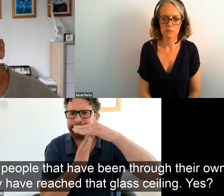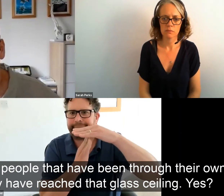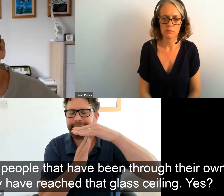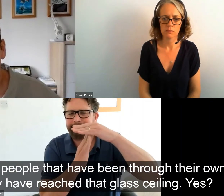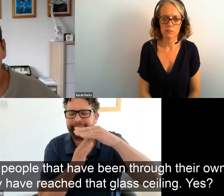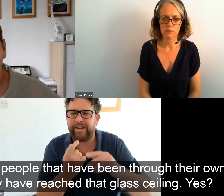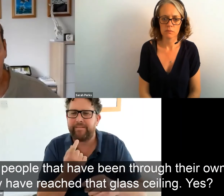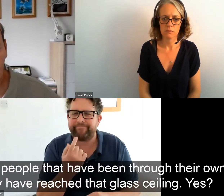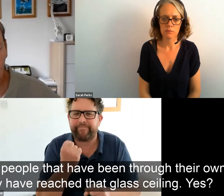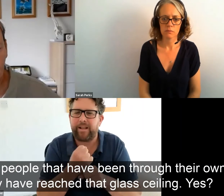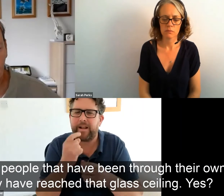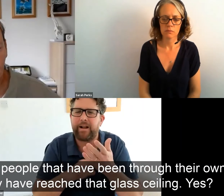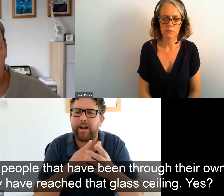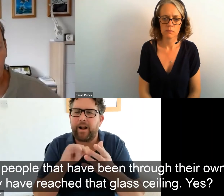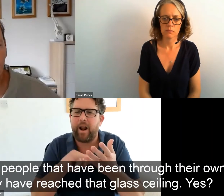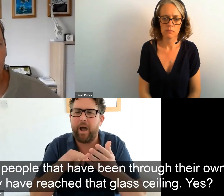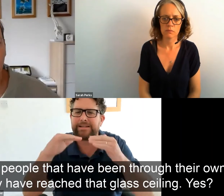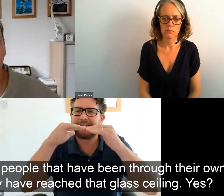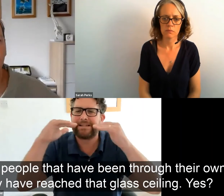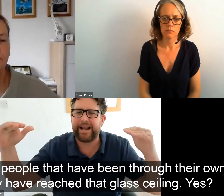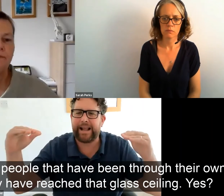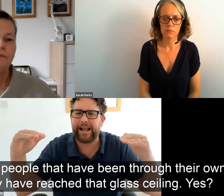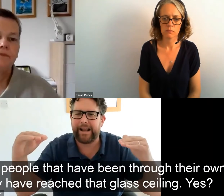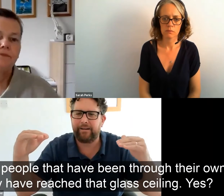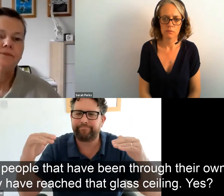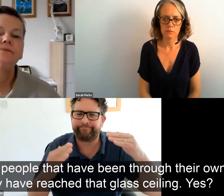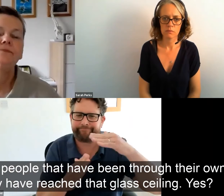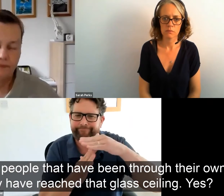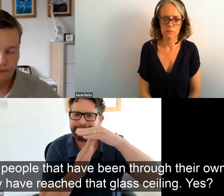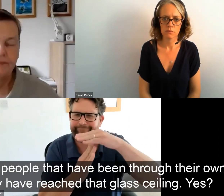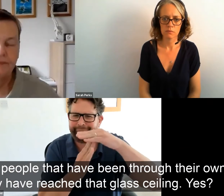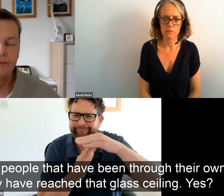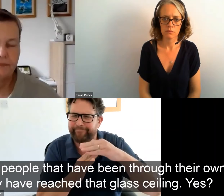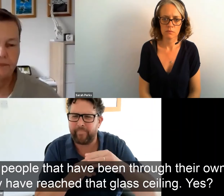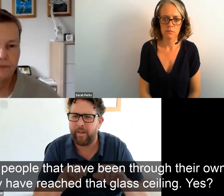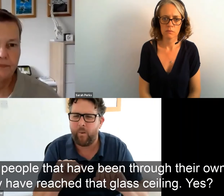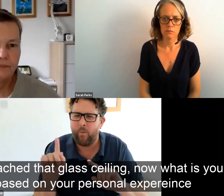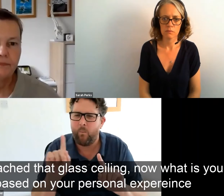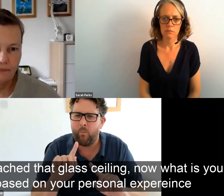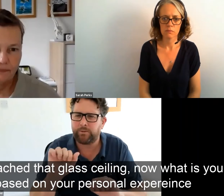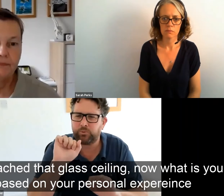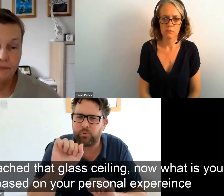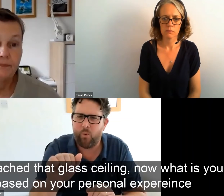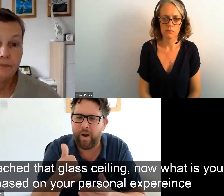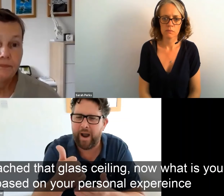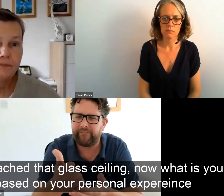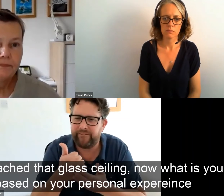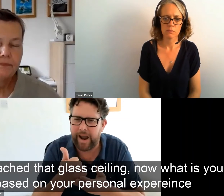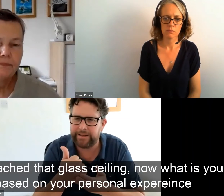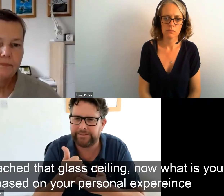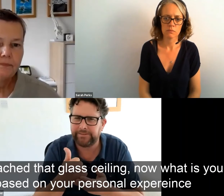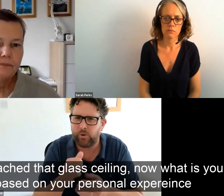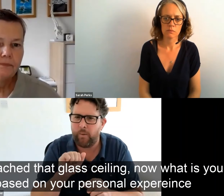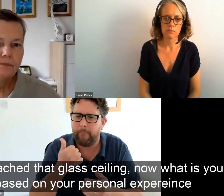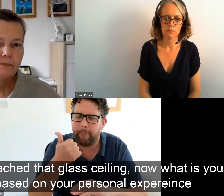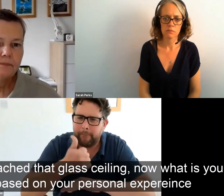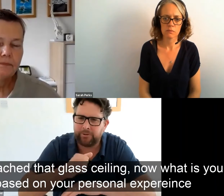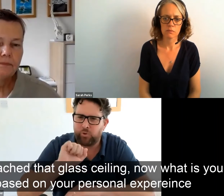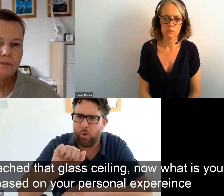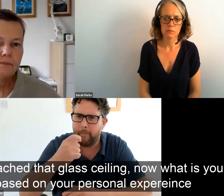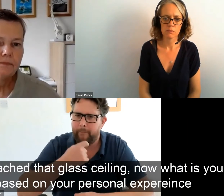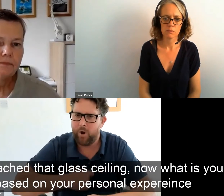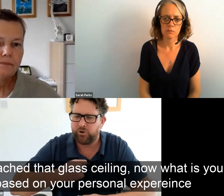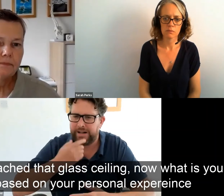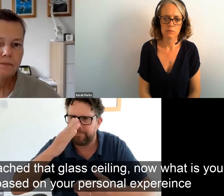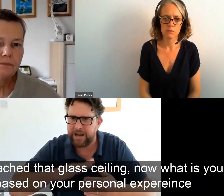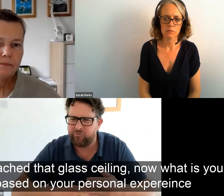career, they have reached that glass ceiling. Yes, they've reached the glass ceiling. Now, what is